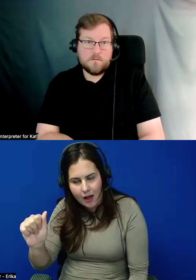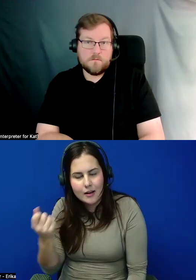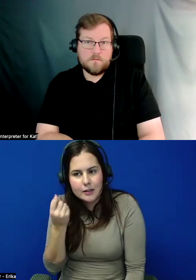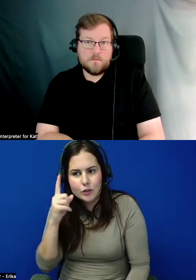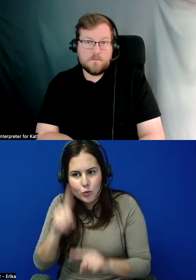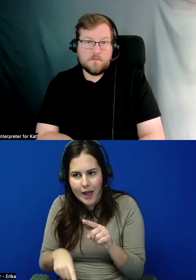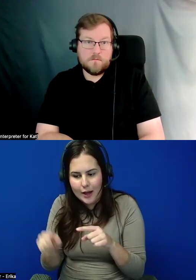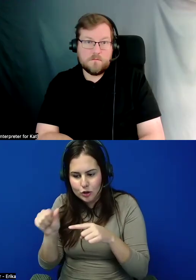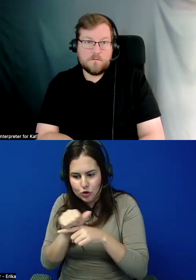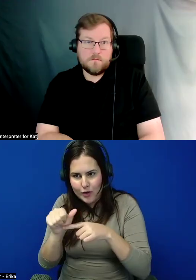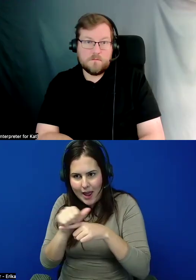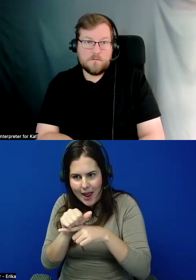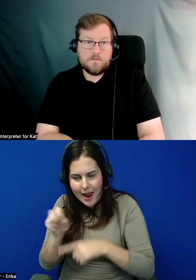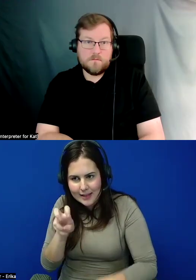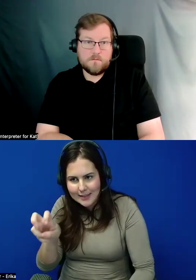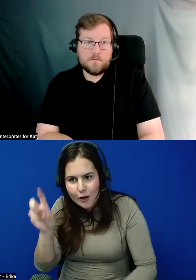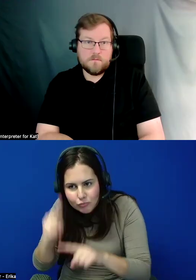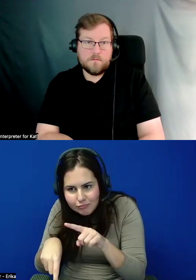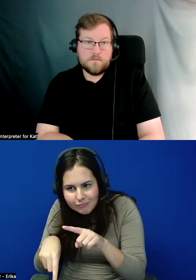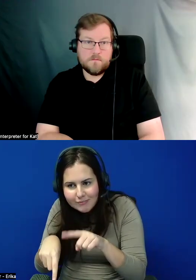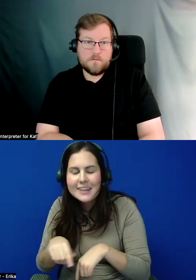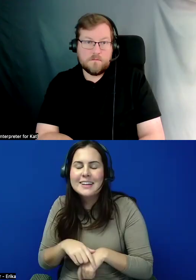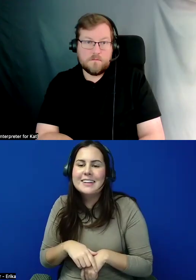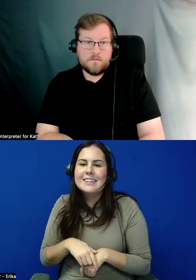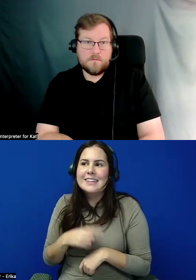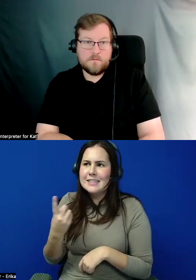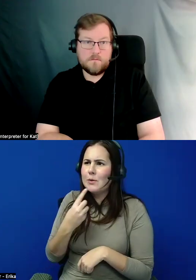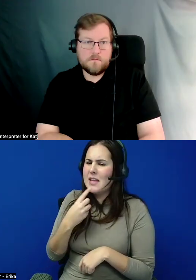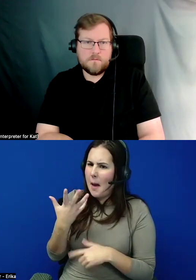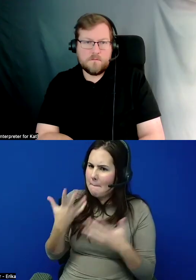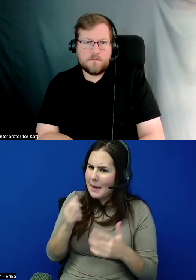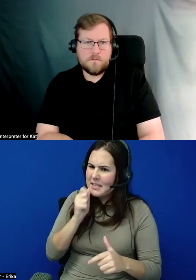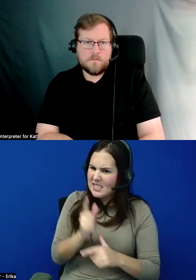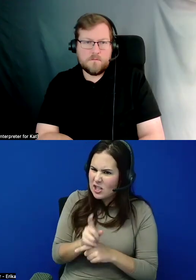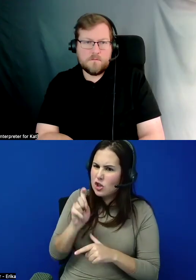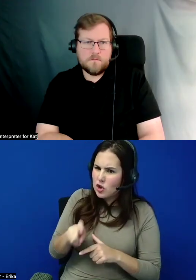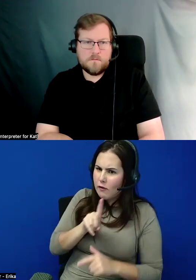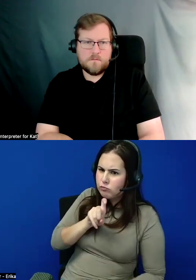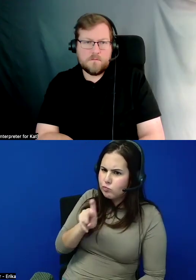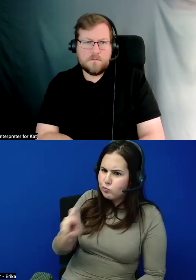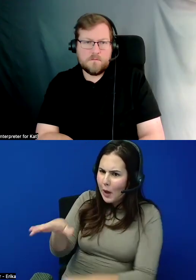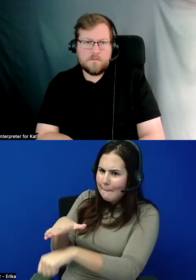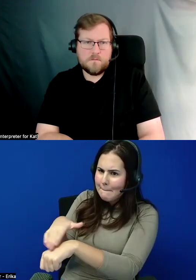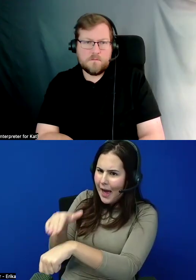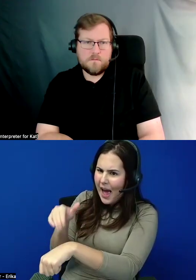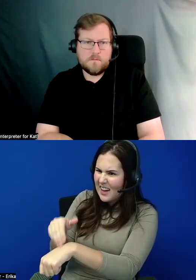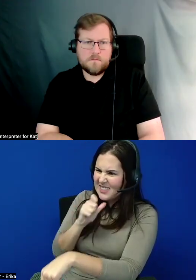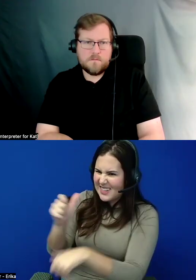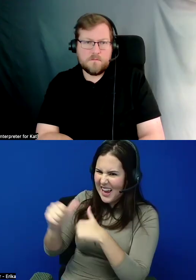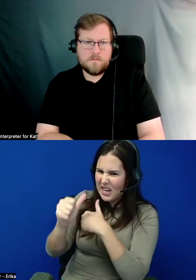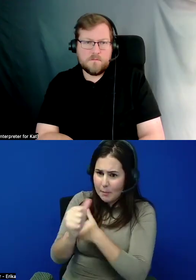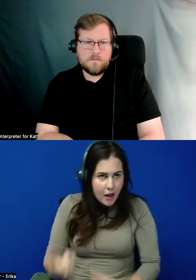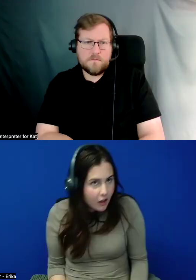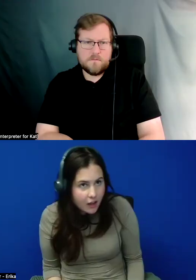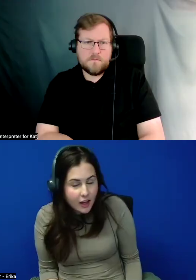saw somebody commented like, "Oh, at the end, the sister should have walked over and pet the snake to show that it wasn't dangerous." And I was like, "It is dangerous. It's very